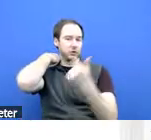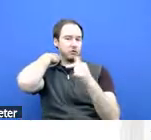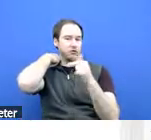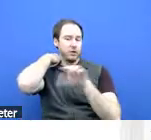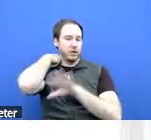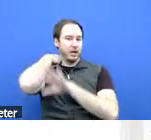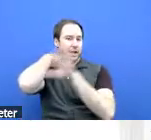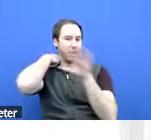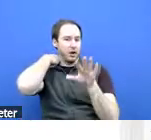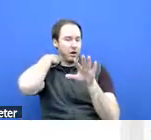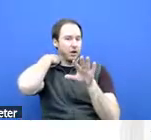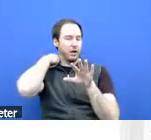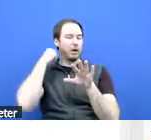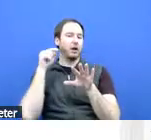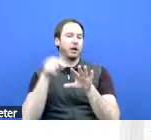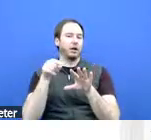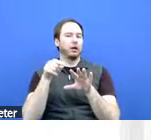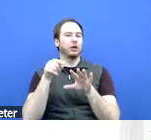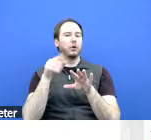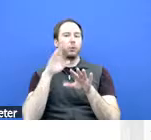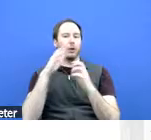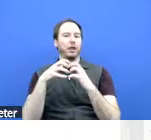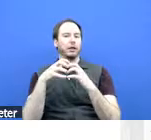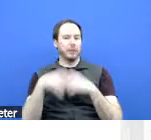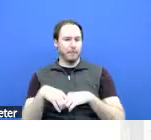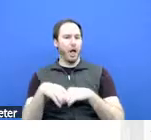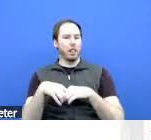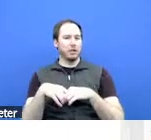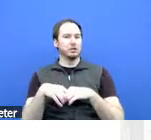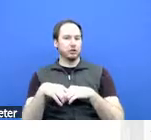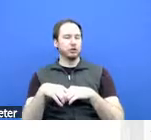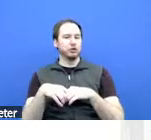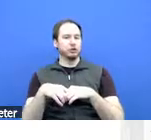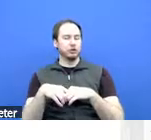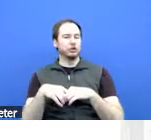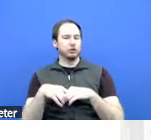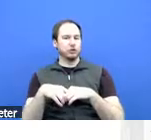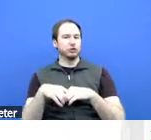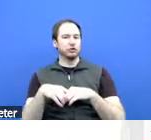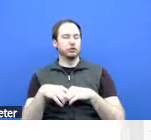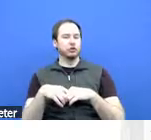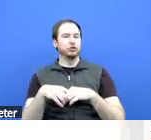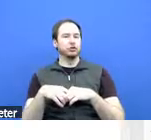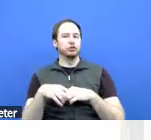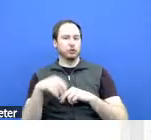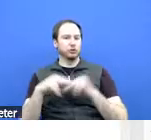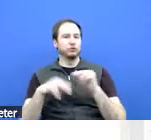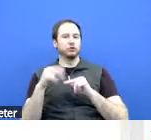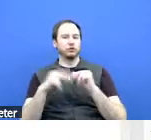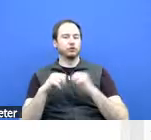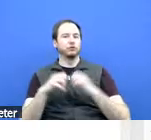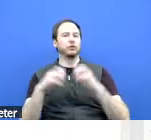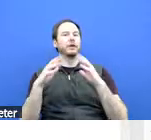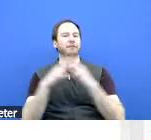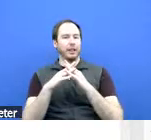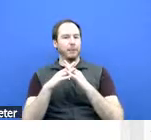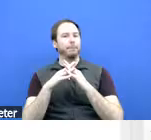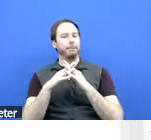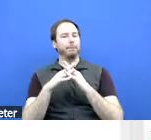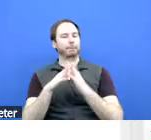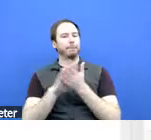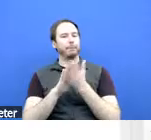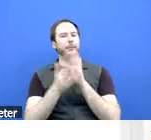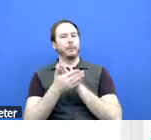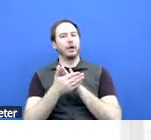see is the area to be demolished and will be redeveloped, and it's proposed to be redeveloped in